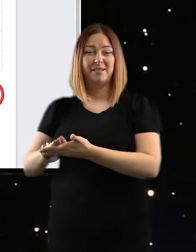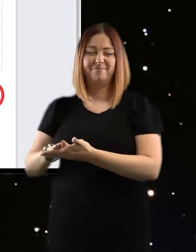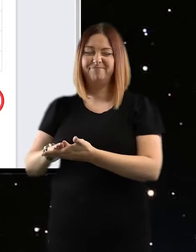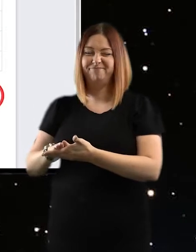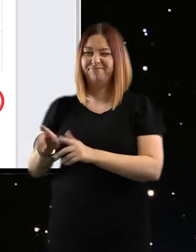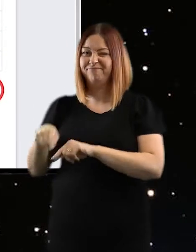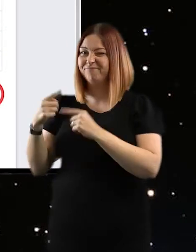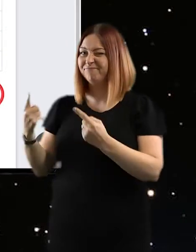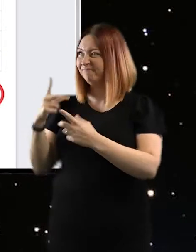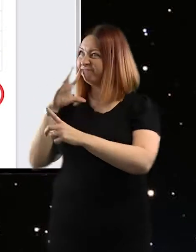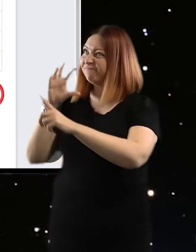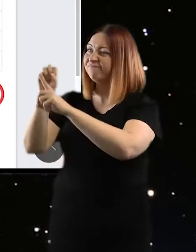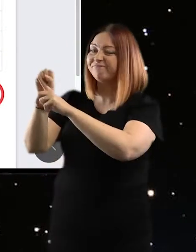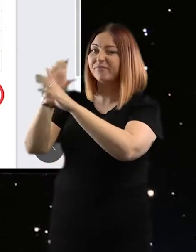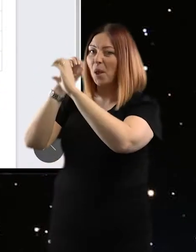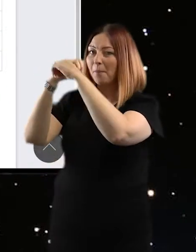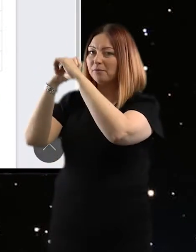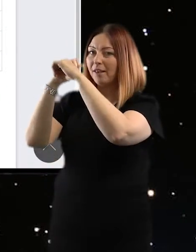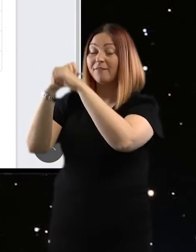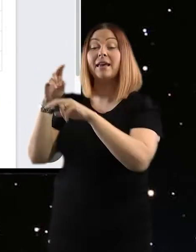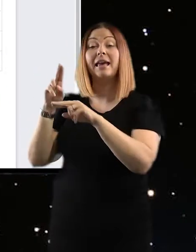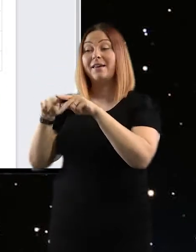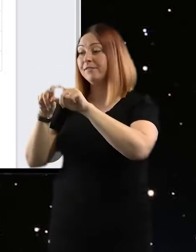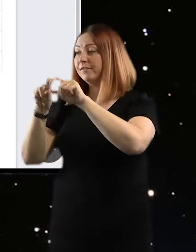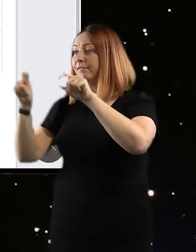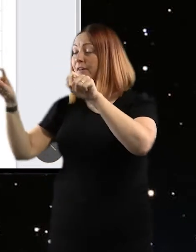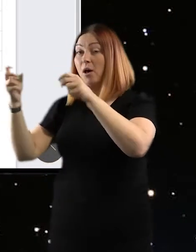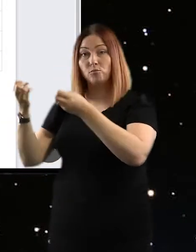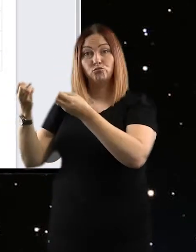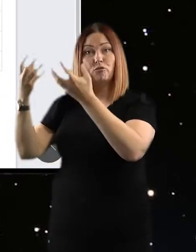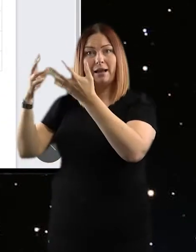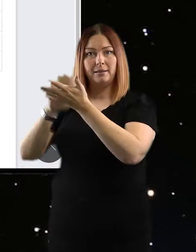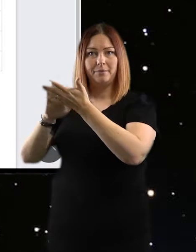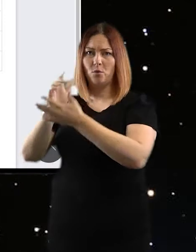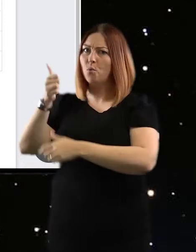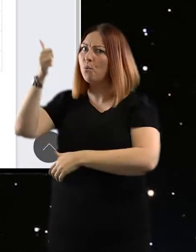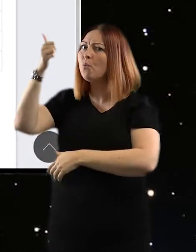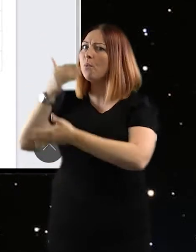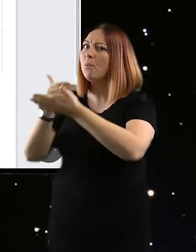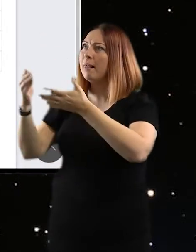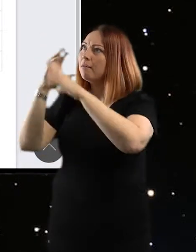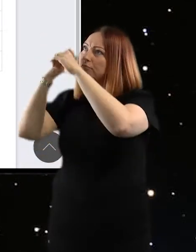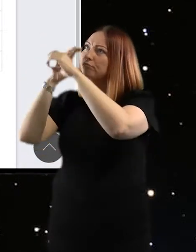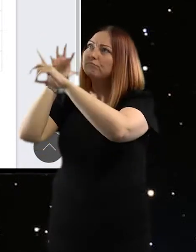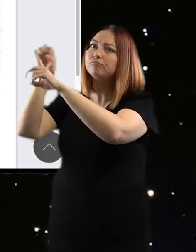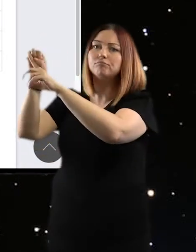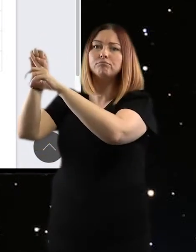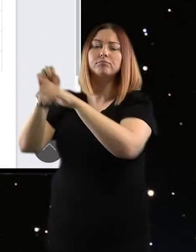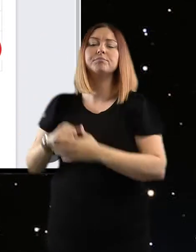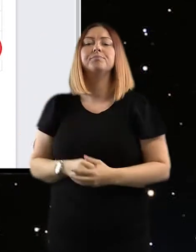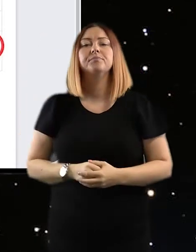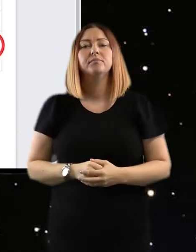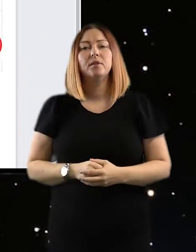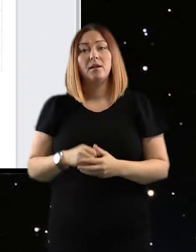part of the chart would indicate an excellent chance. So, for example, Venus has got pretty